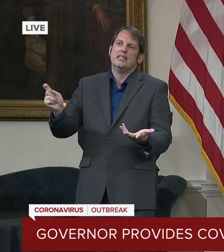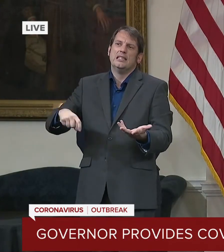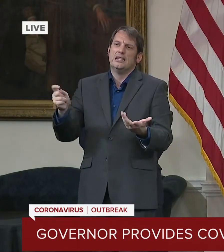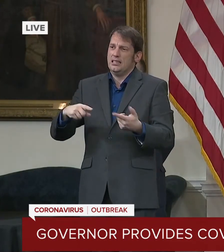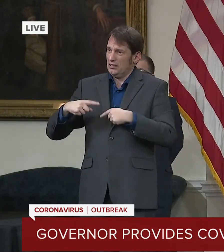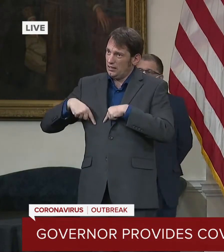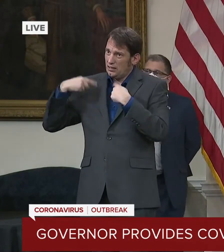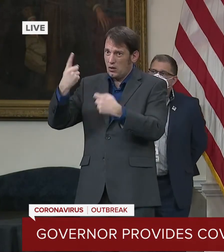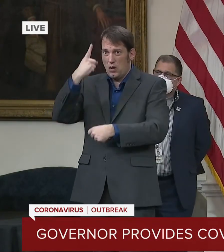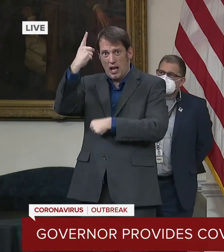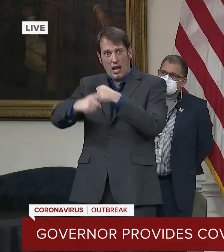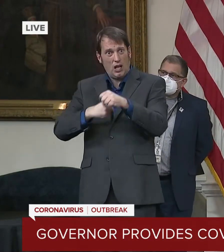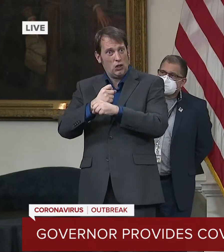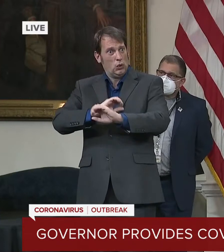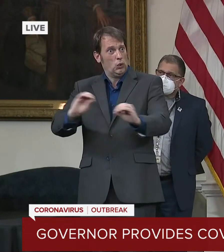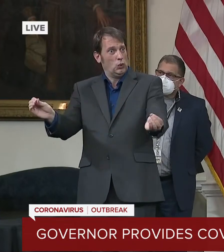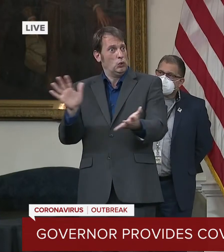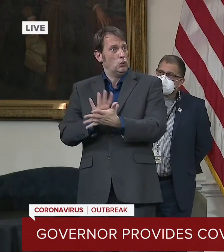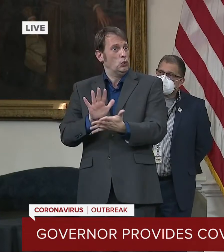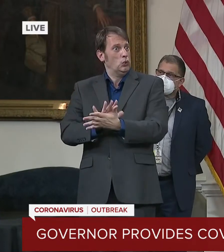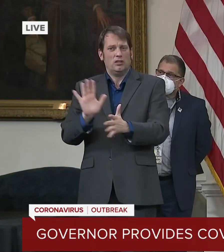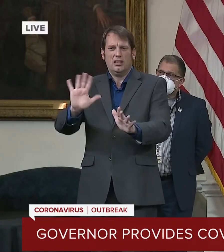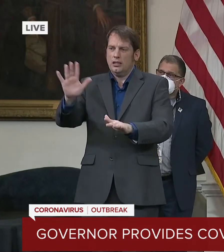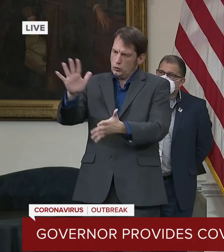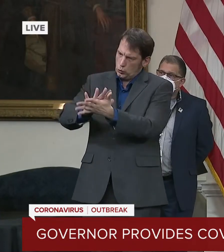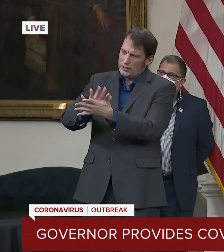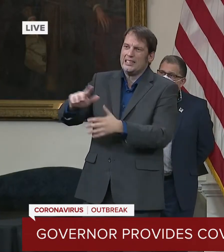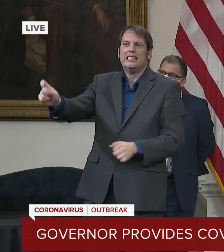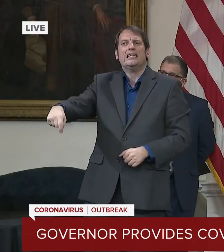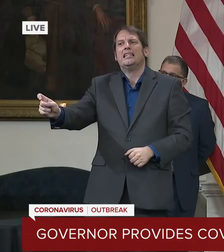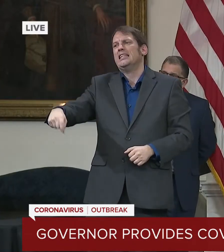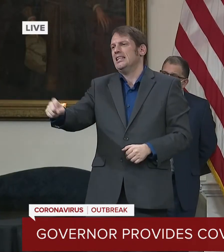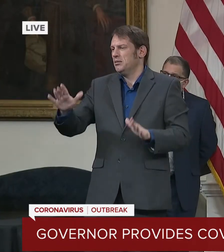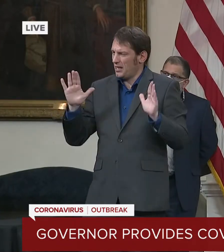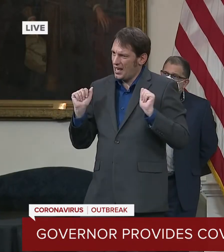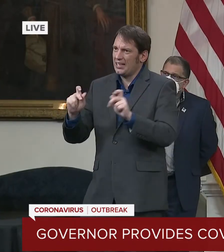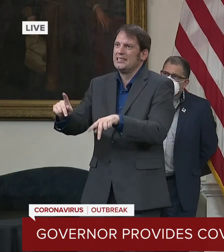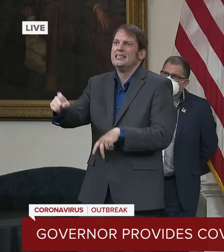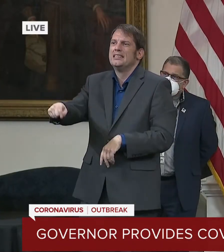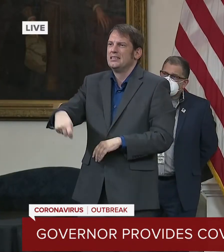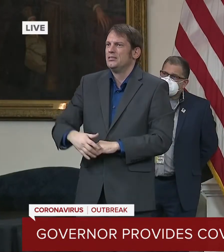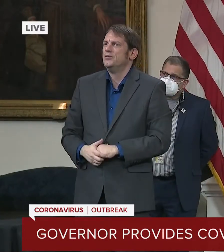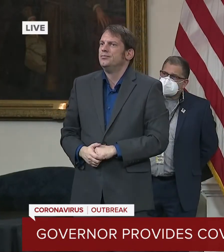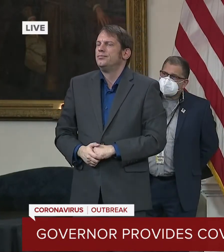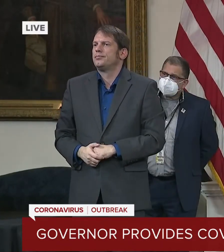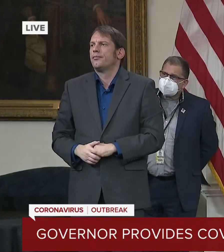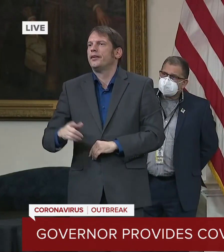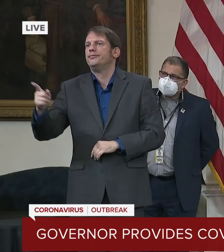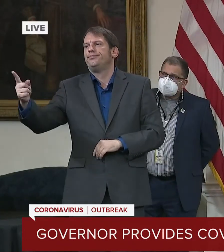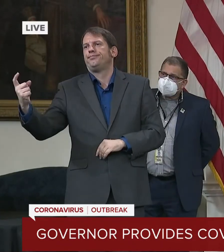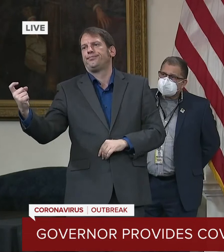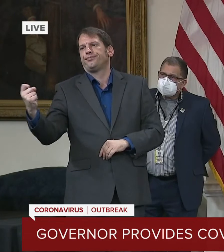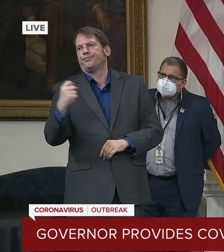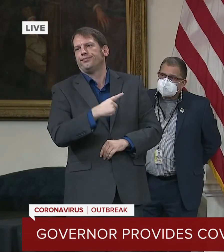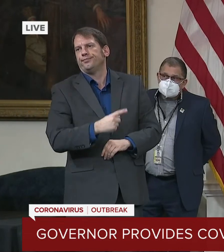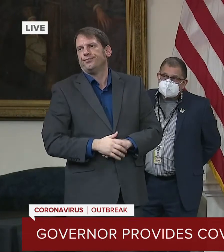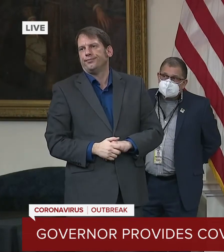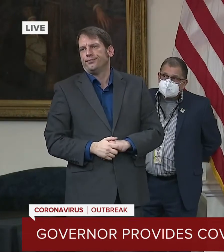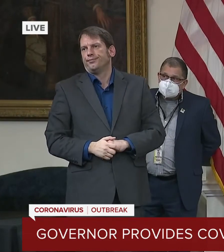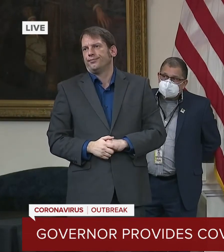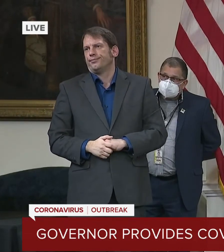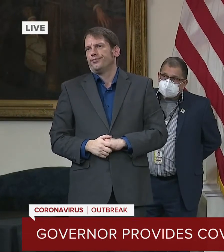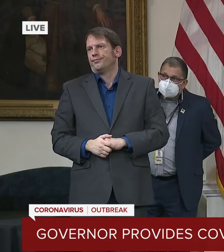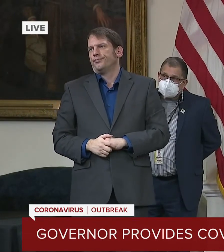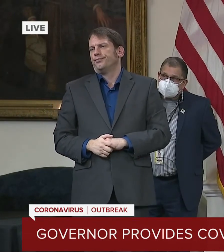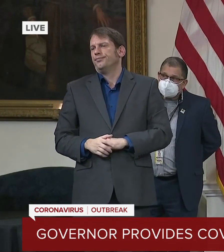up, you mentioned the president. He is proposing a $1.9 trillion stimulus. Governor, are you supportive of that, and are you